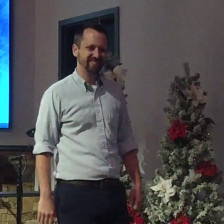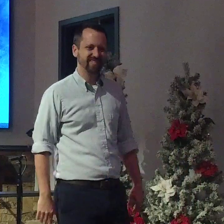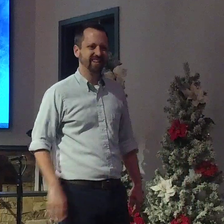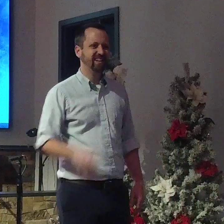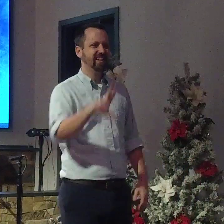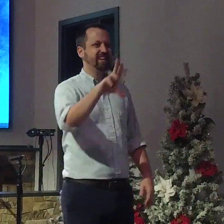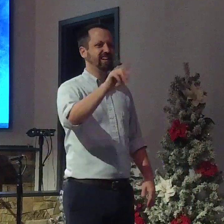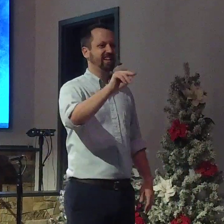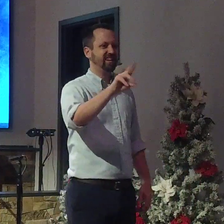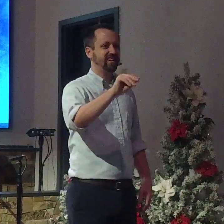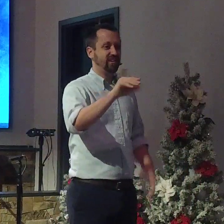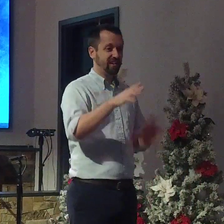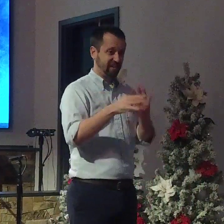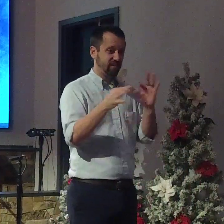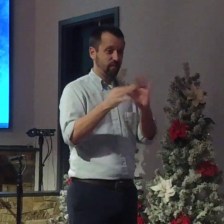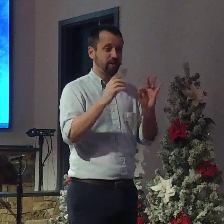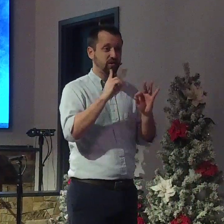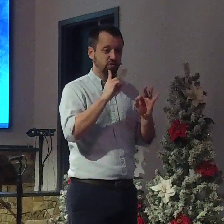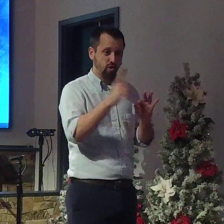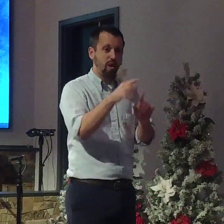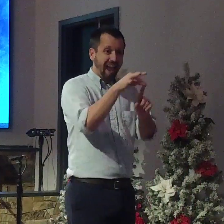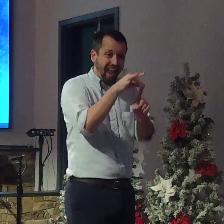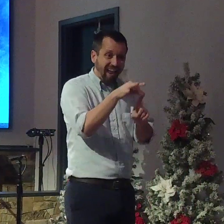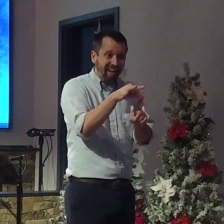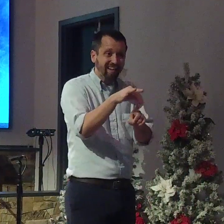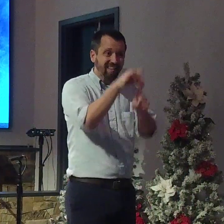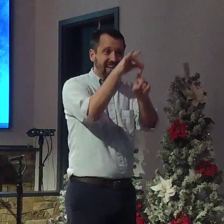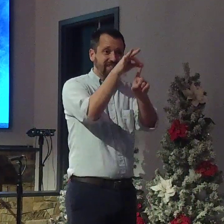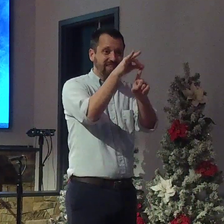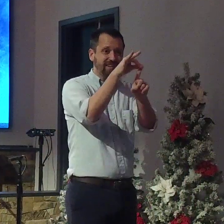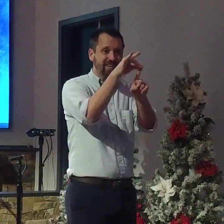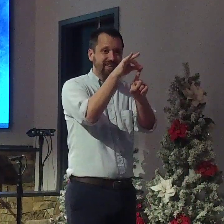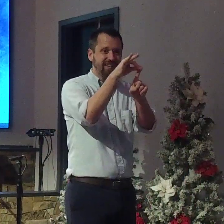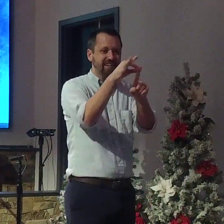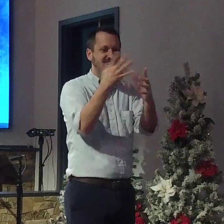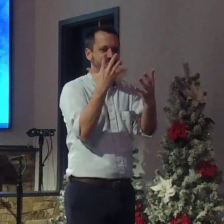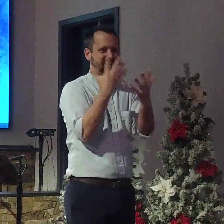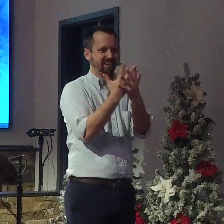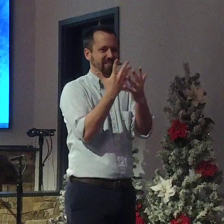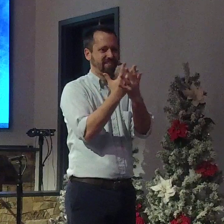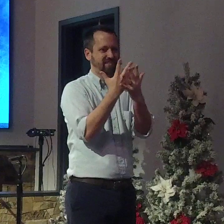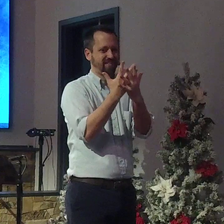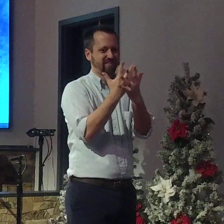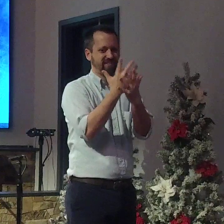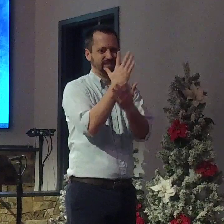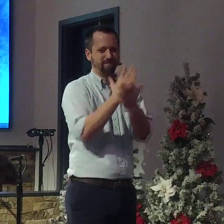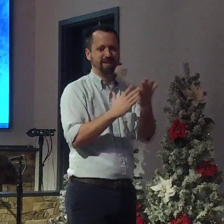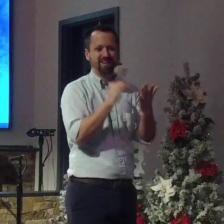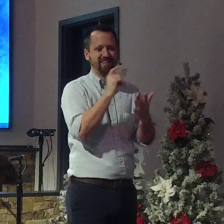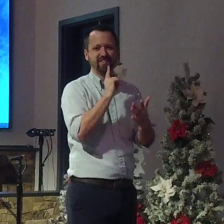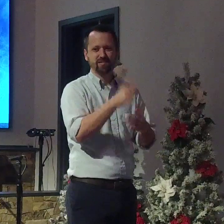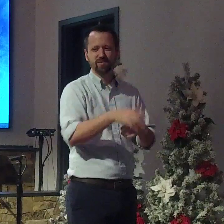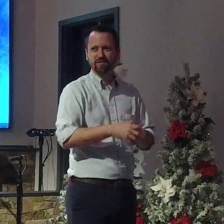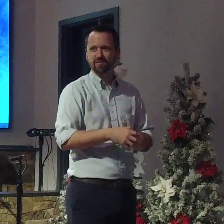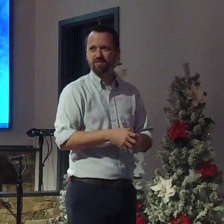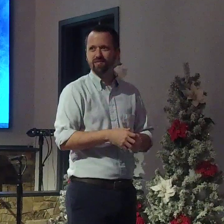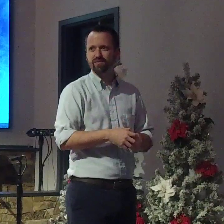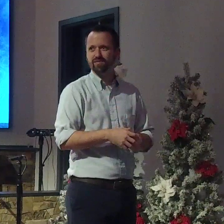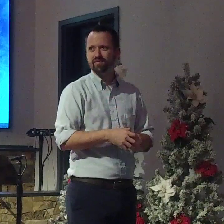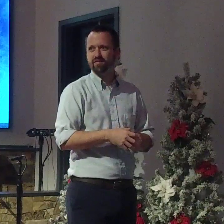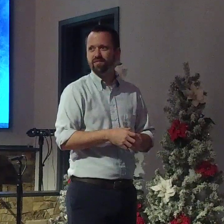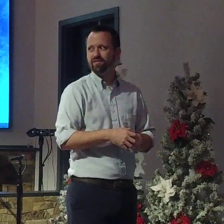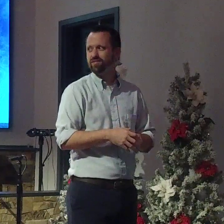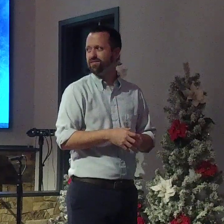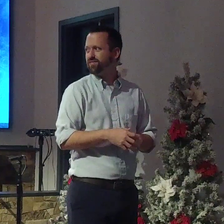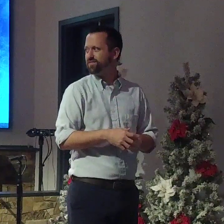back through several times. Oh my. I mean, I was sitting on the other side and I was panicking because I did not know